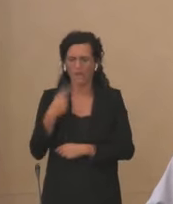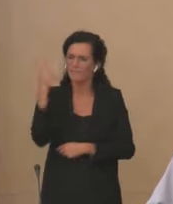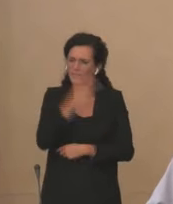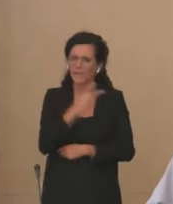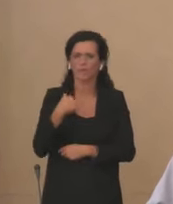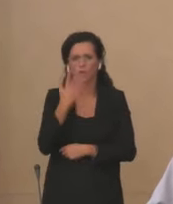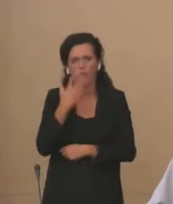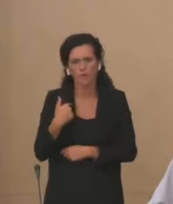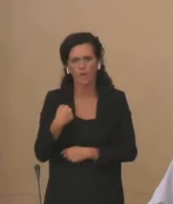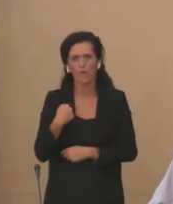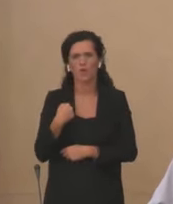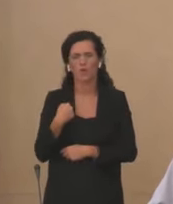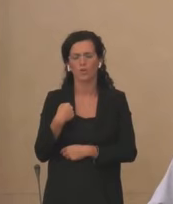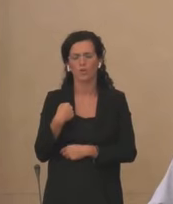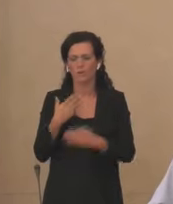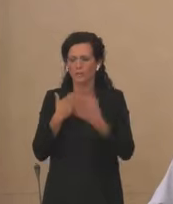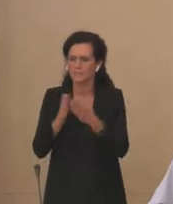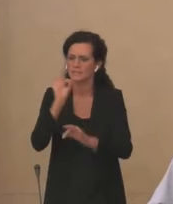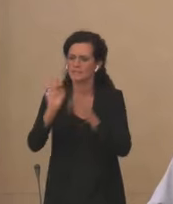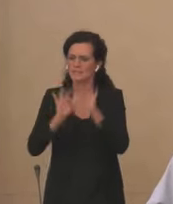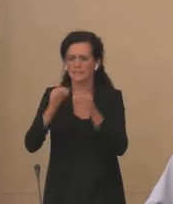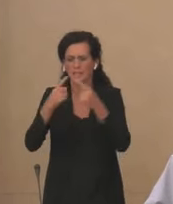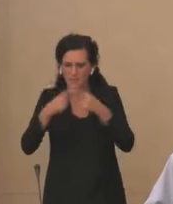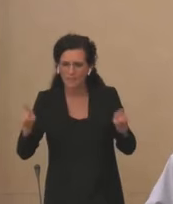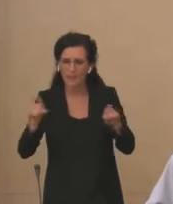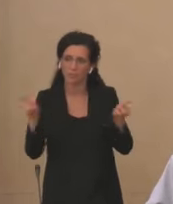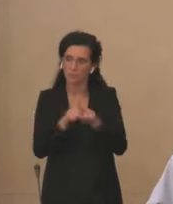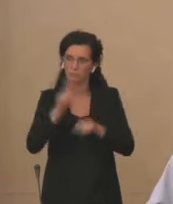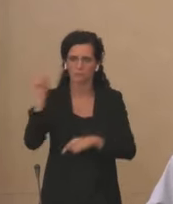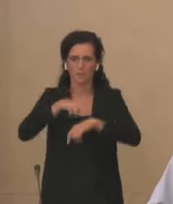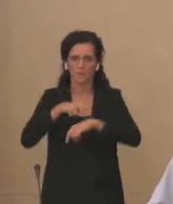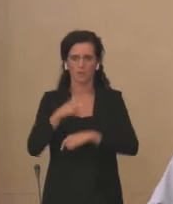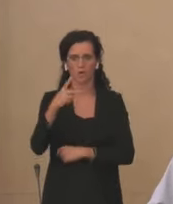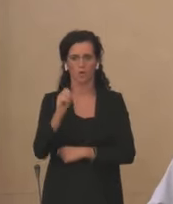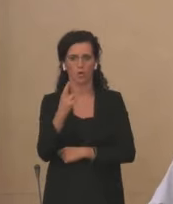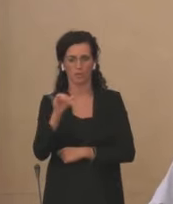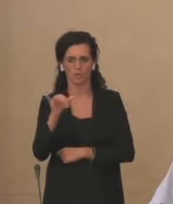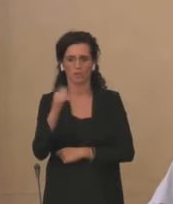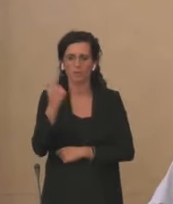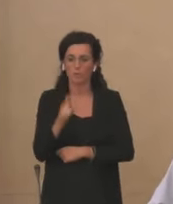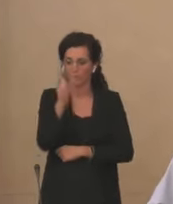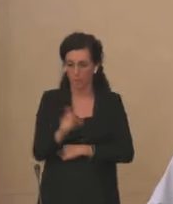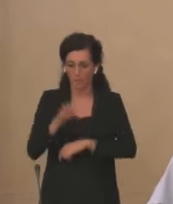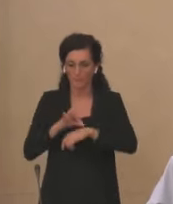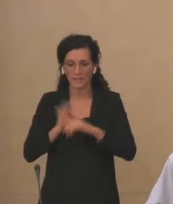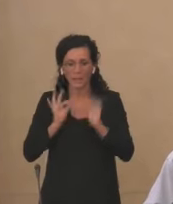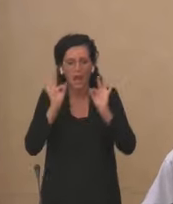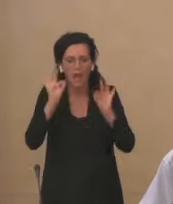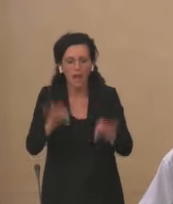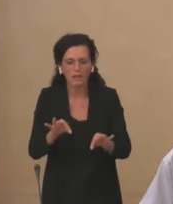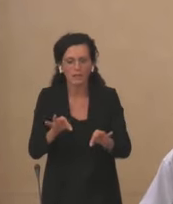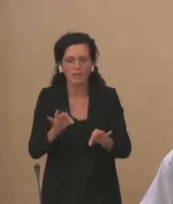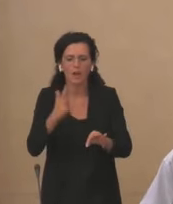Patients that should never have reached there, and they were either unvaccinated or vaccinated. So it's not a